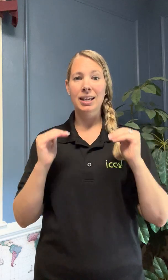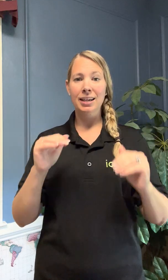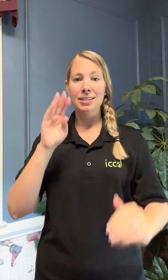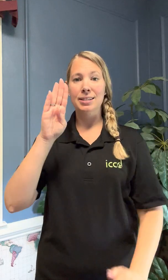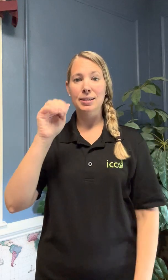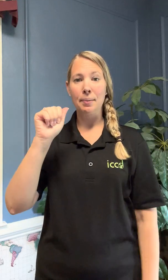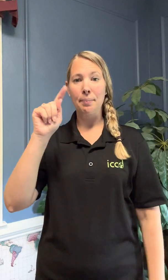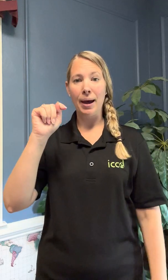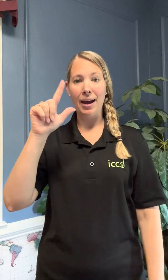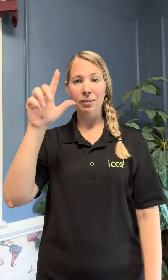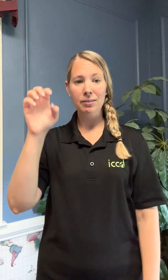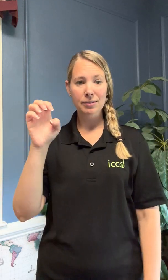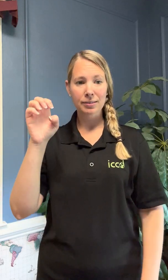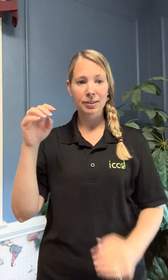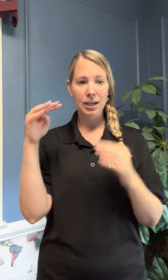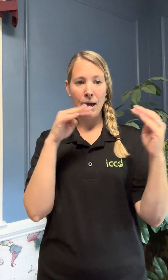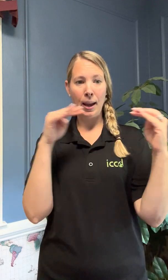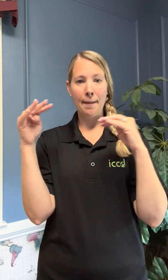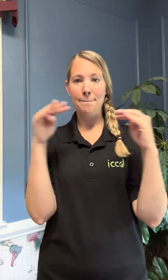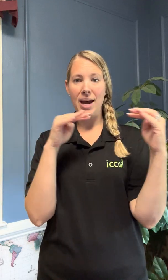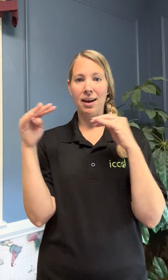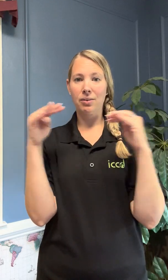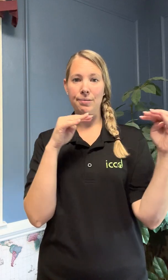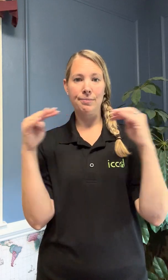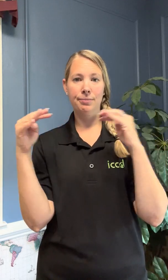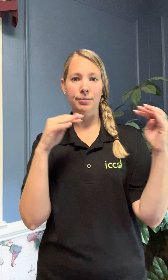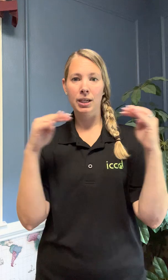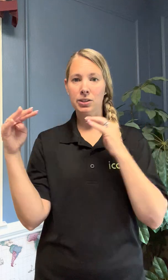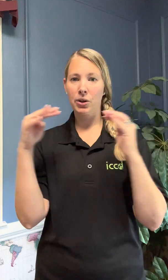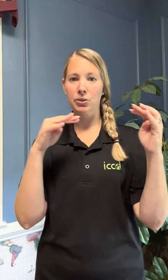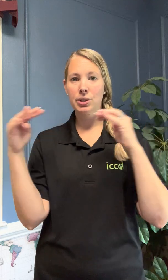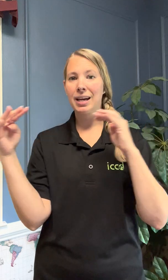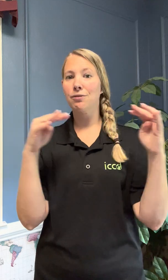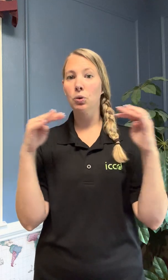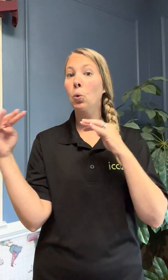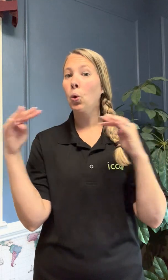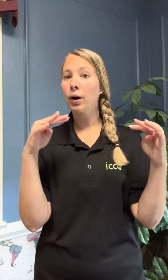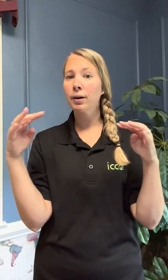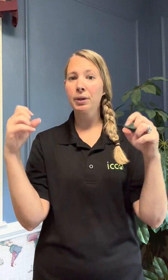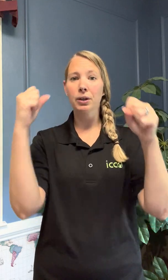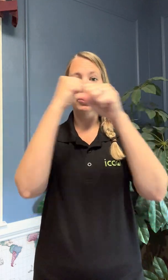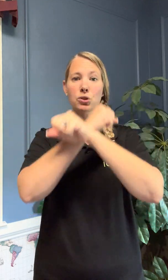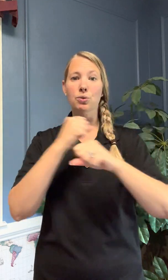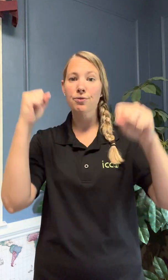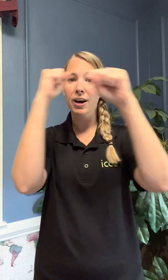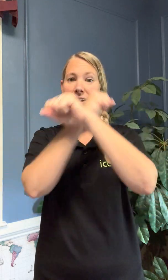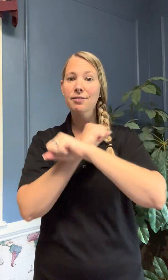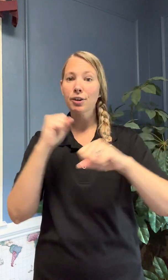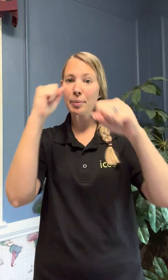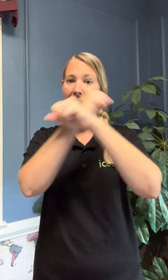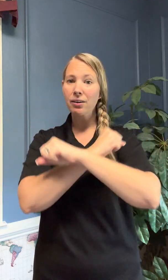Next is battle, battle. It's also a sign for war. We could also do fight for battle,